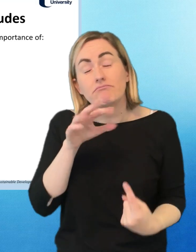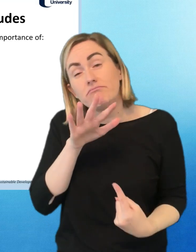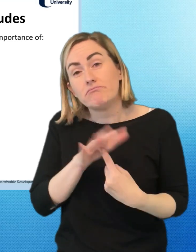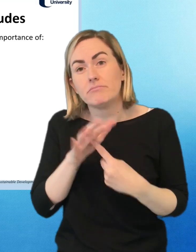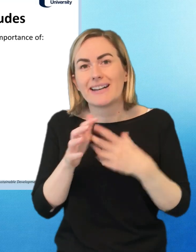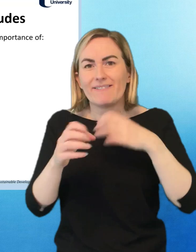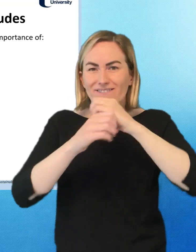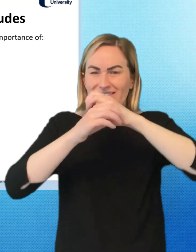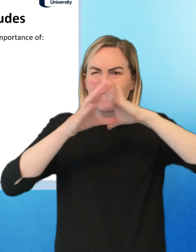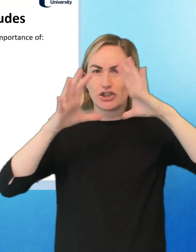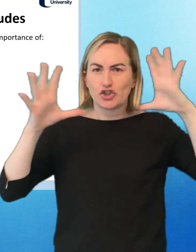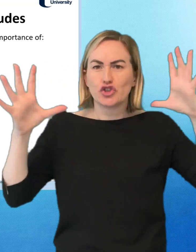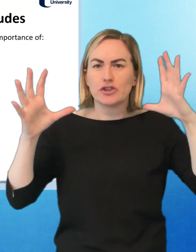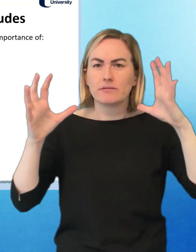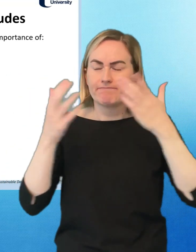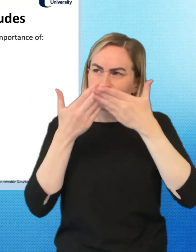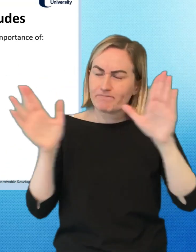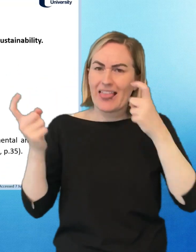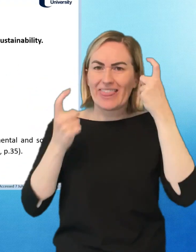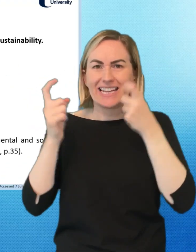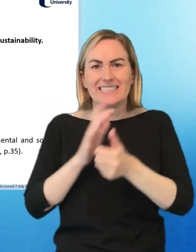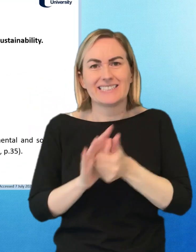have anticipatory thinking skills.